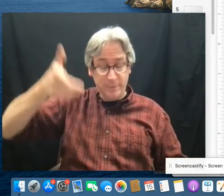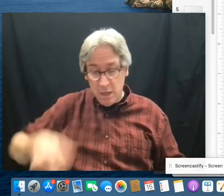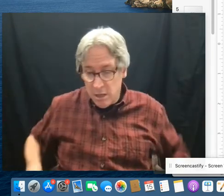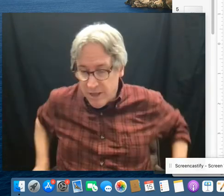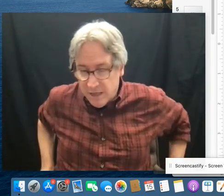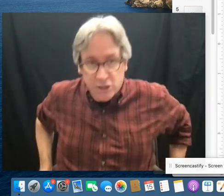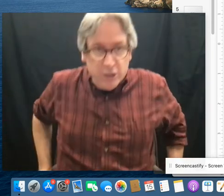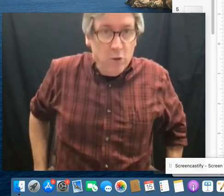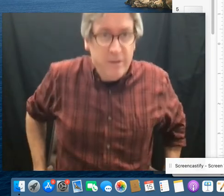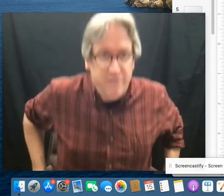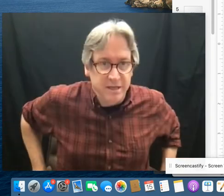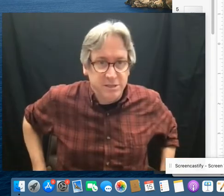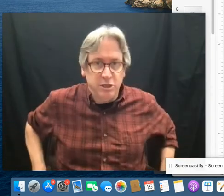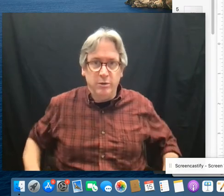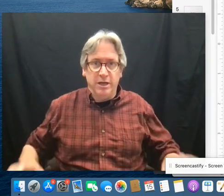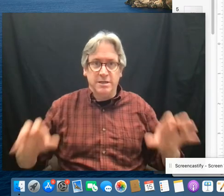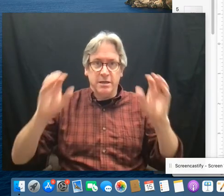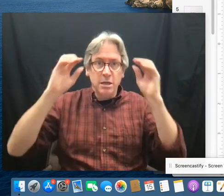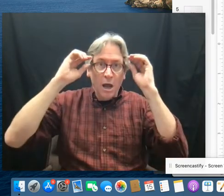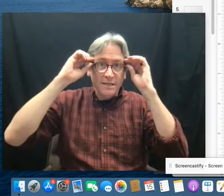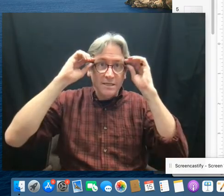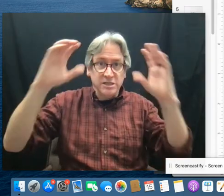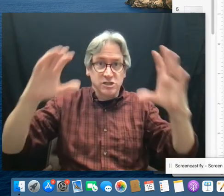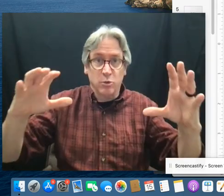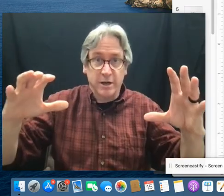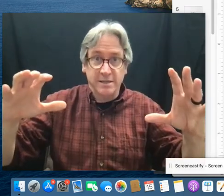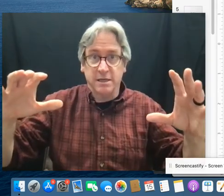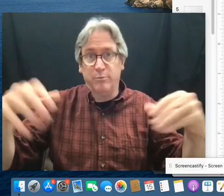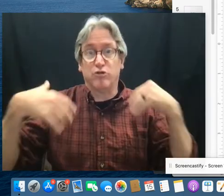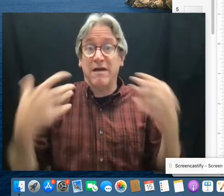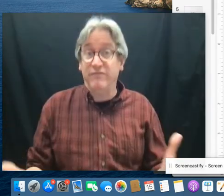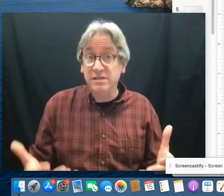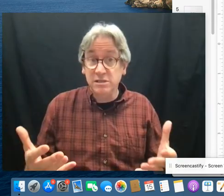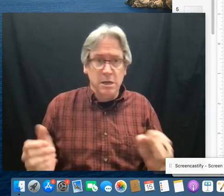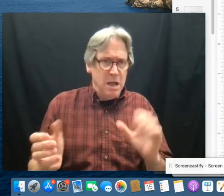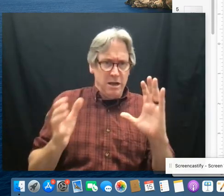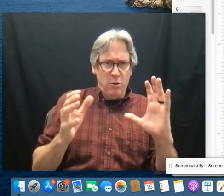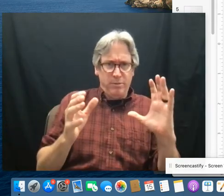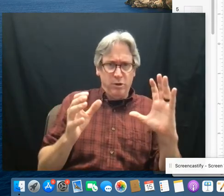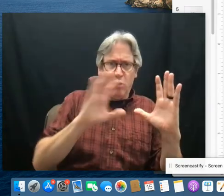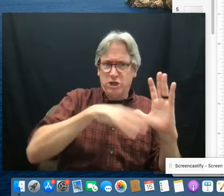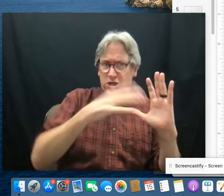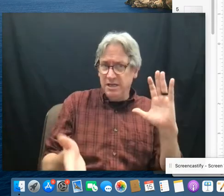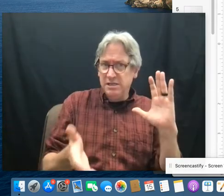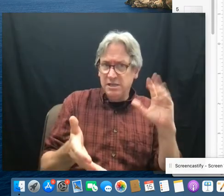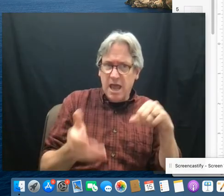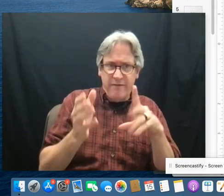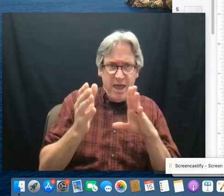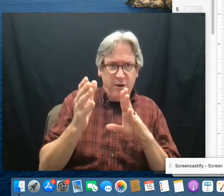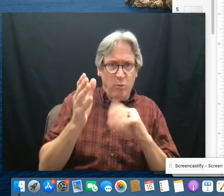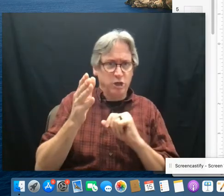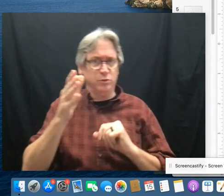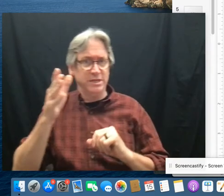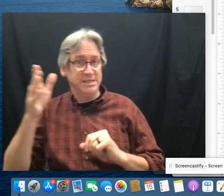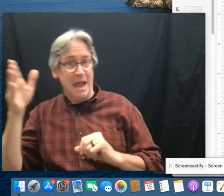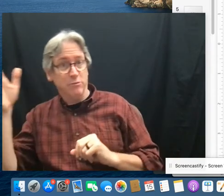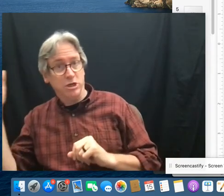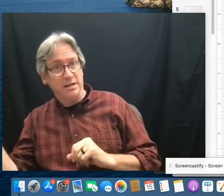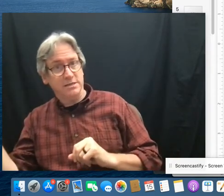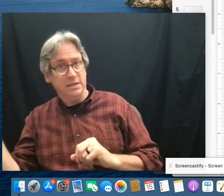lecture that is going to go with this unit, and ideally it's going to work as a preface. I hope you watch this and then watch